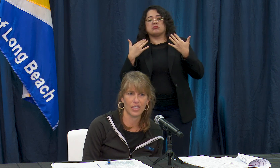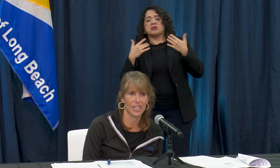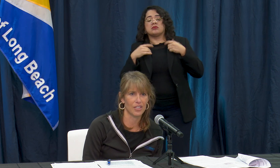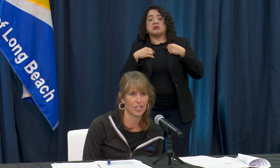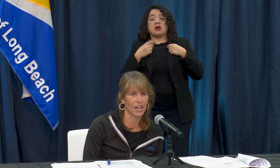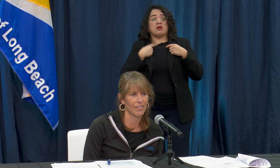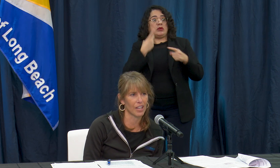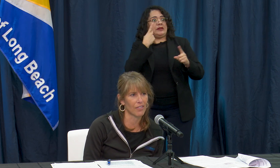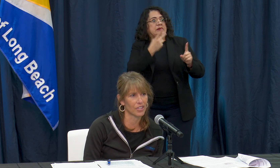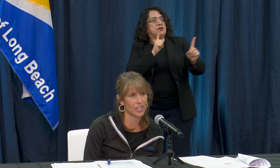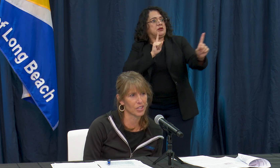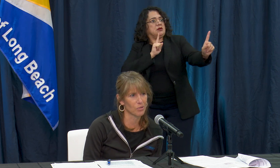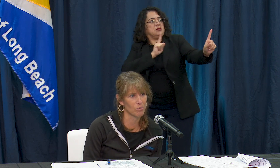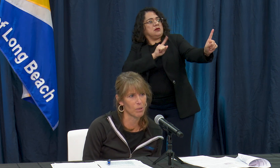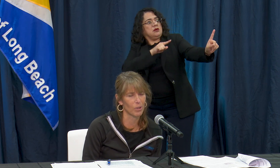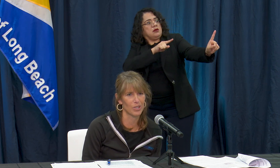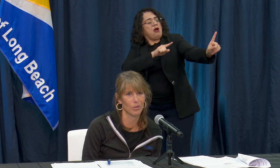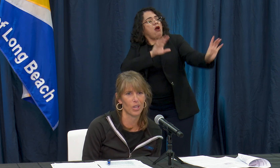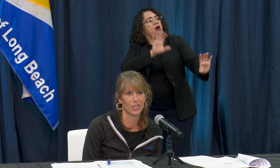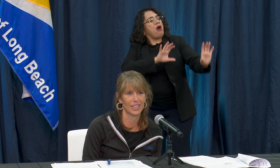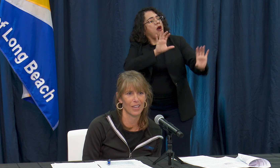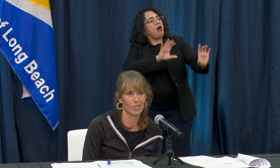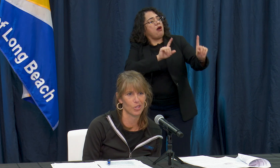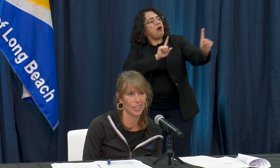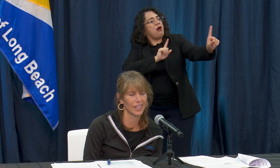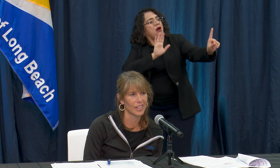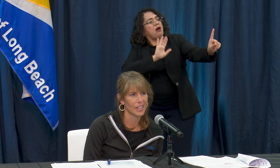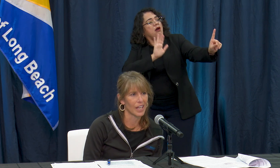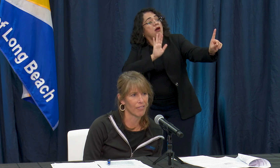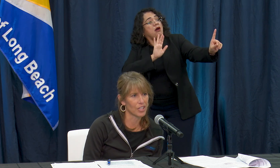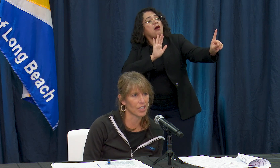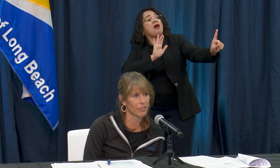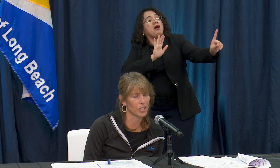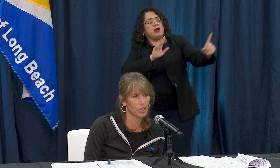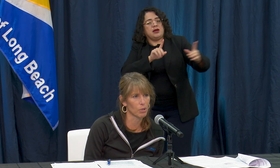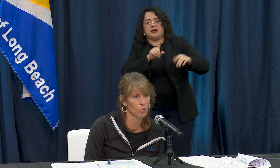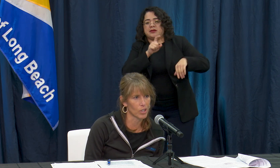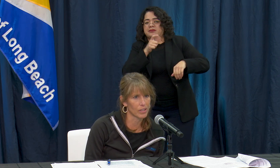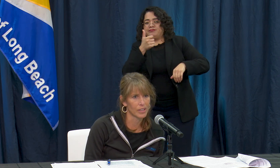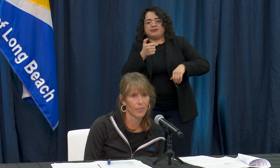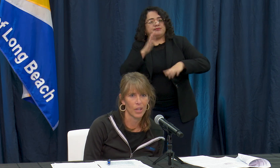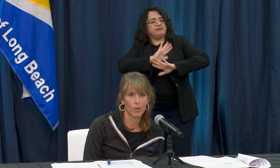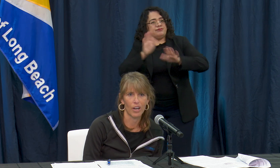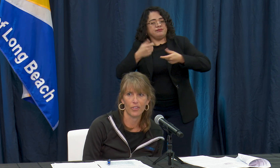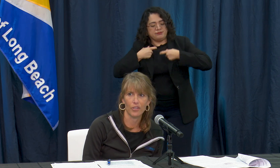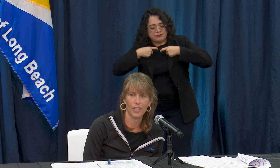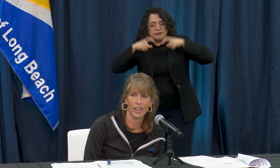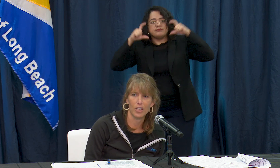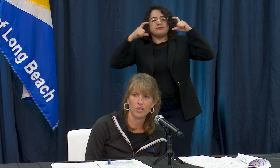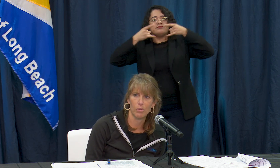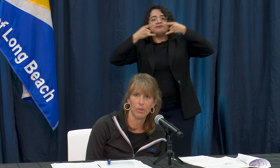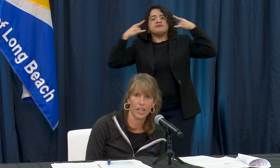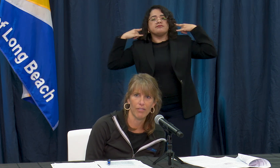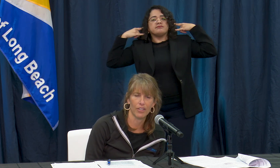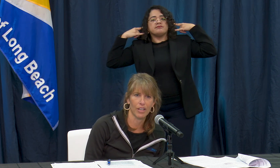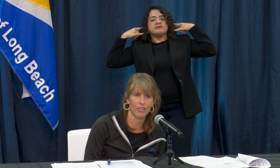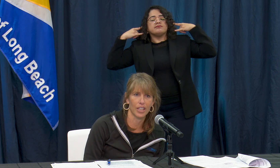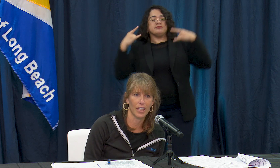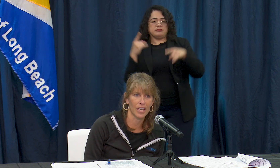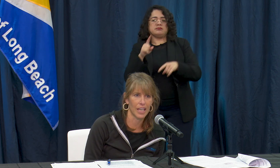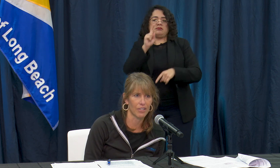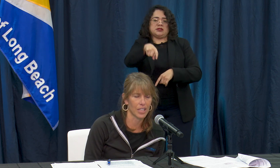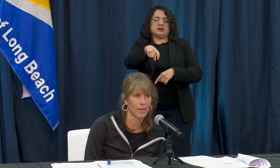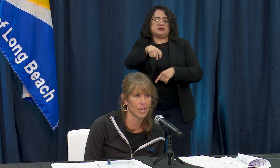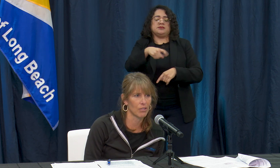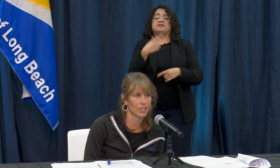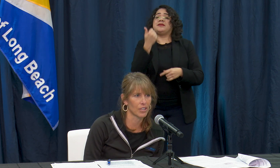walking and you decide to start having conversations with people as you're wandering down the street, a face covering should be worn. We are also saying that you should be wearing a face